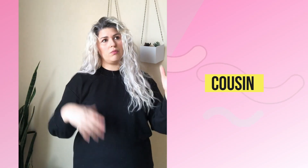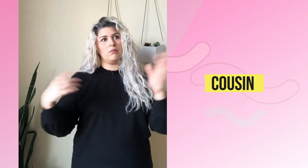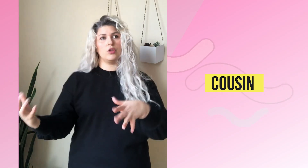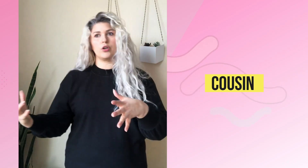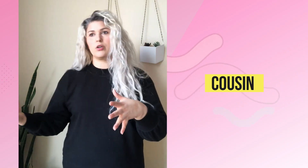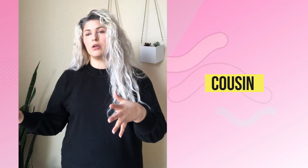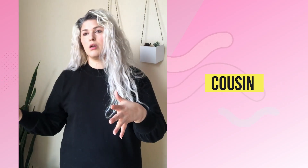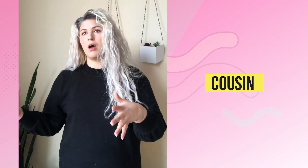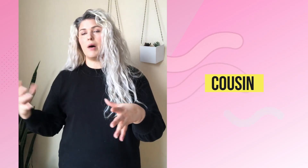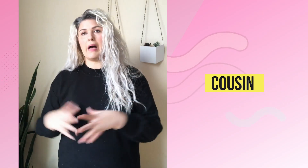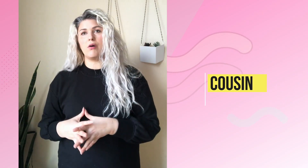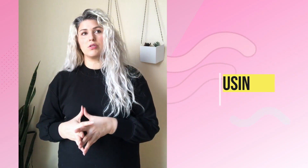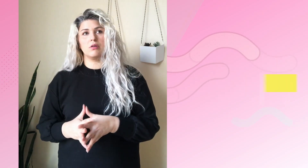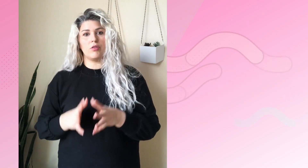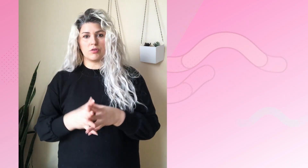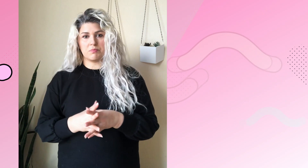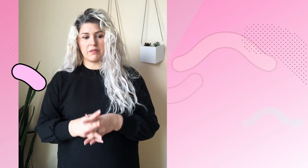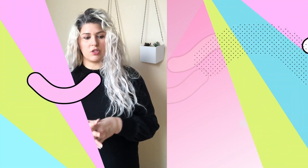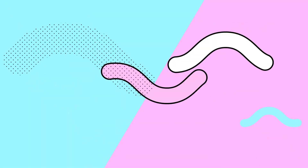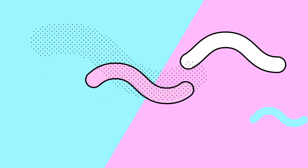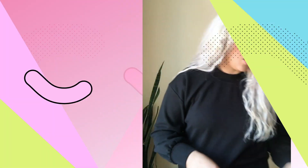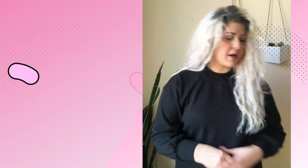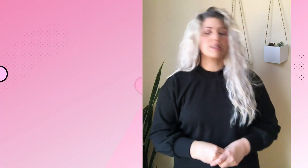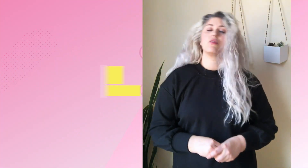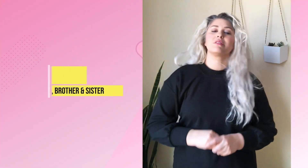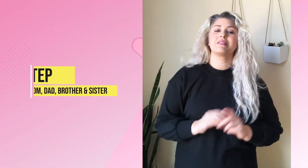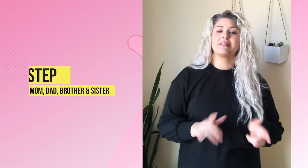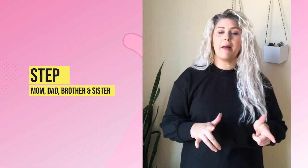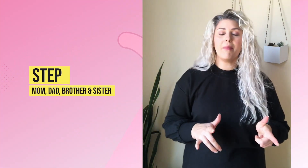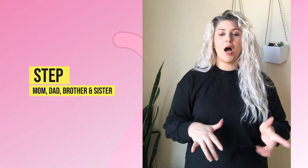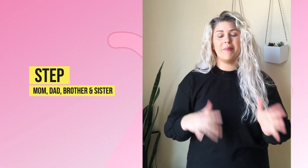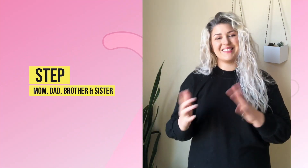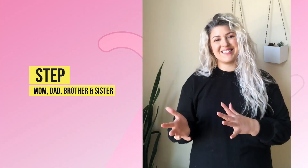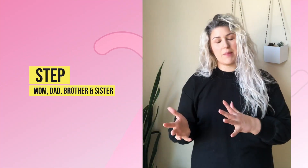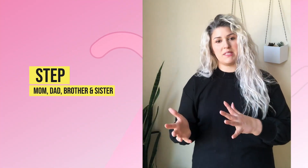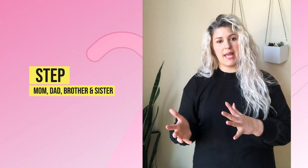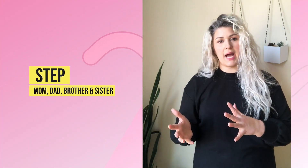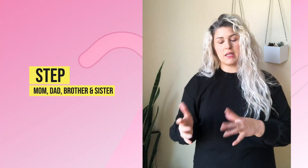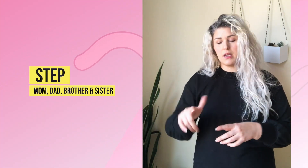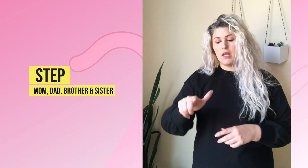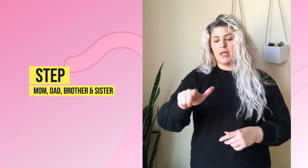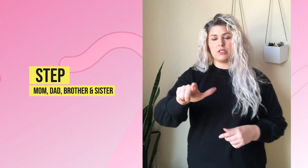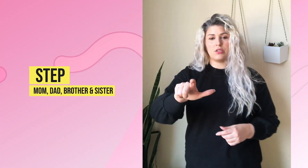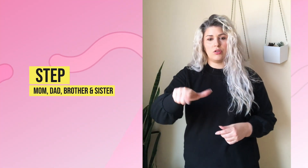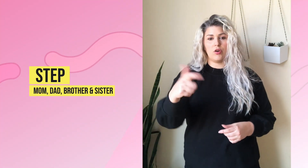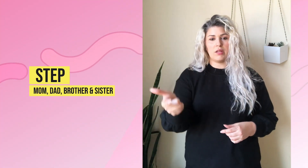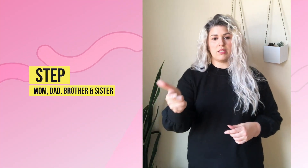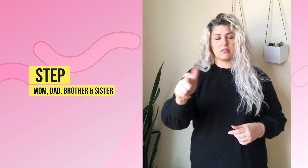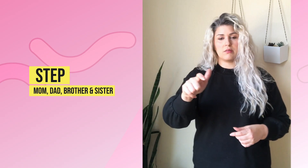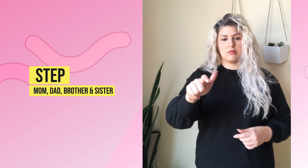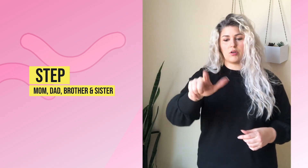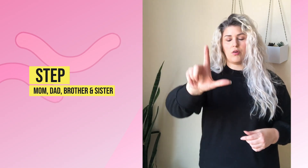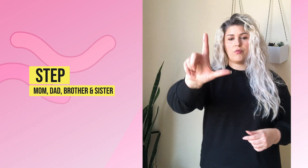you learn about those specific genders. Okay, so stepmom and stepdad, you go